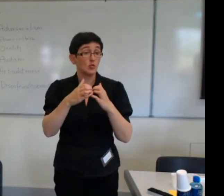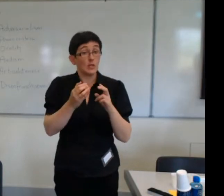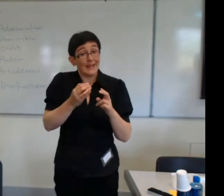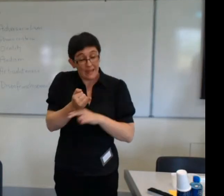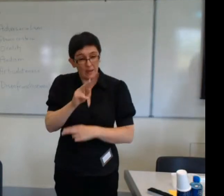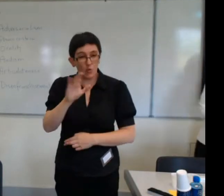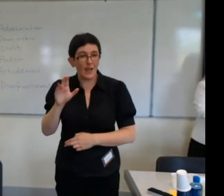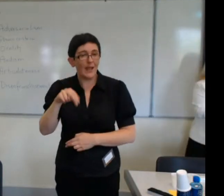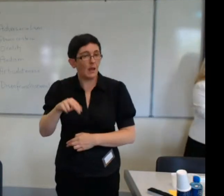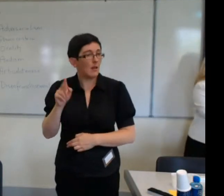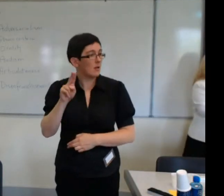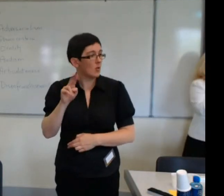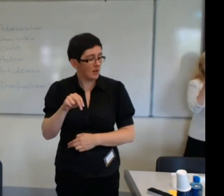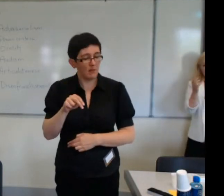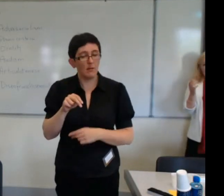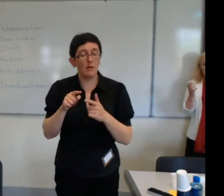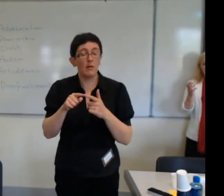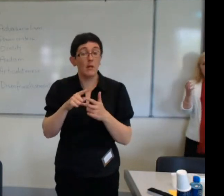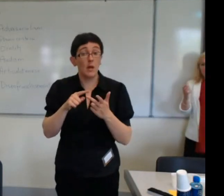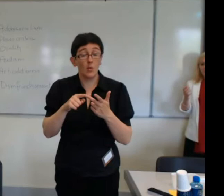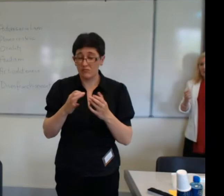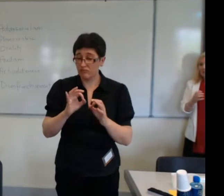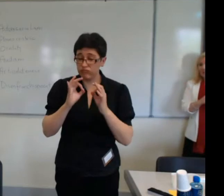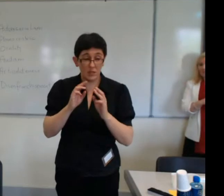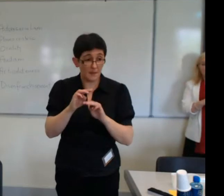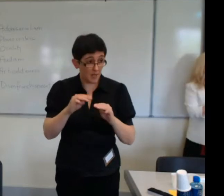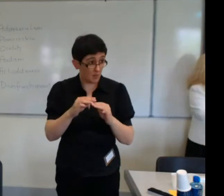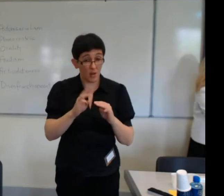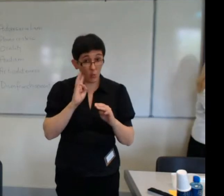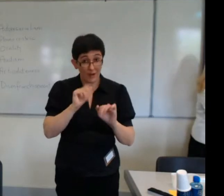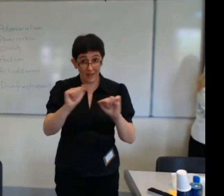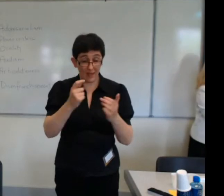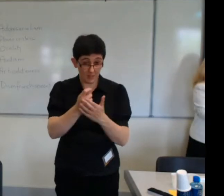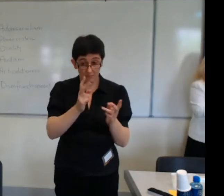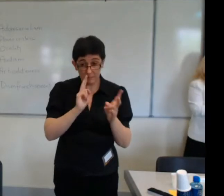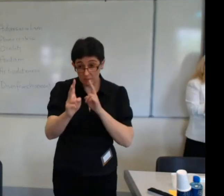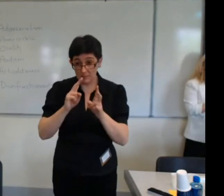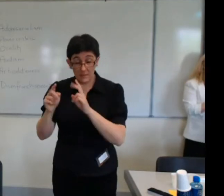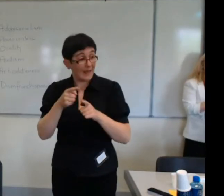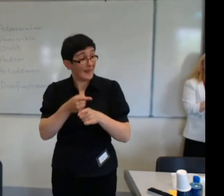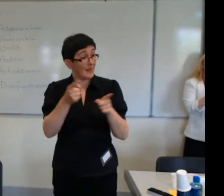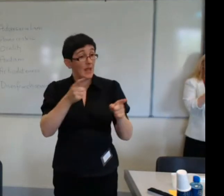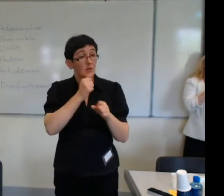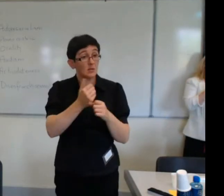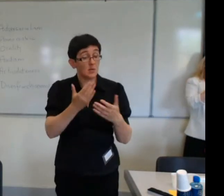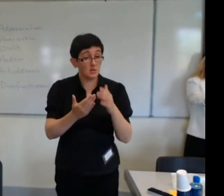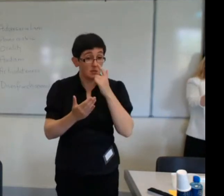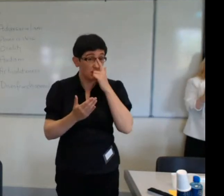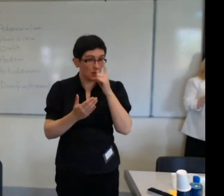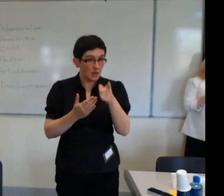Nations. We had amazing people who very kindly gave their time. And what they talked about was, when they're choosing